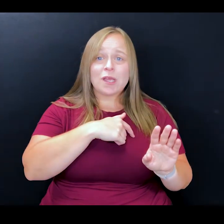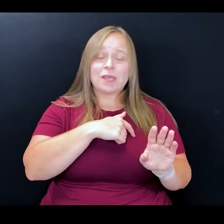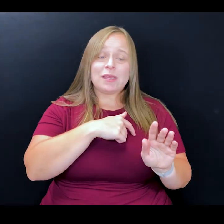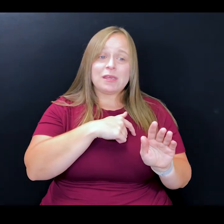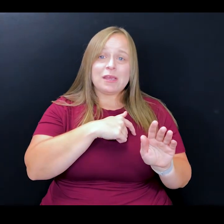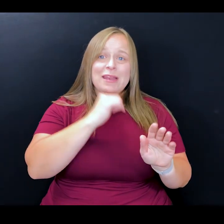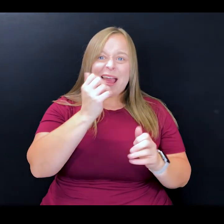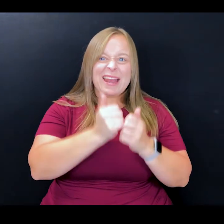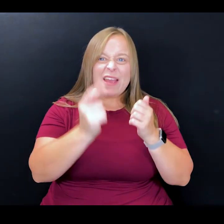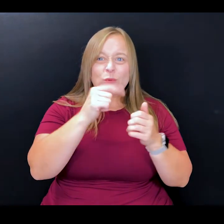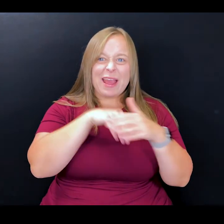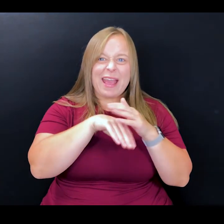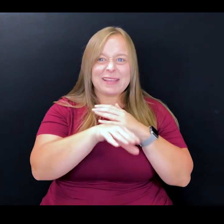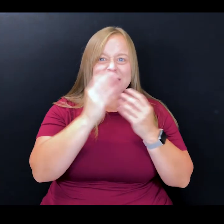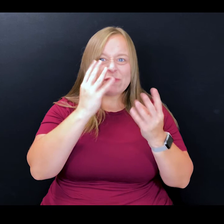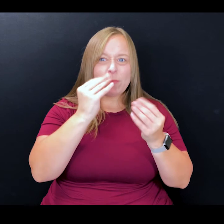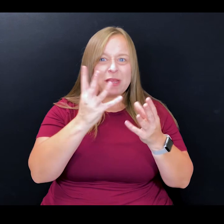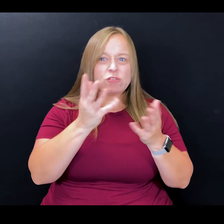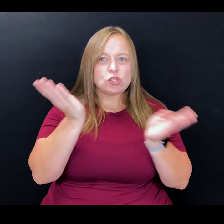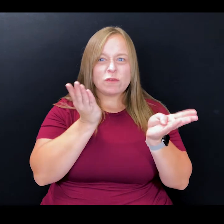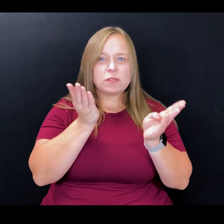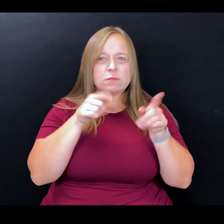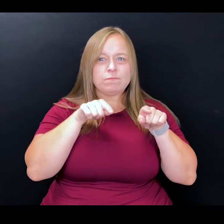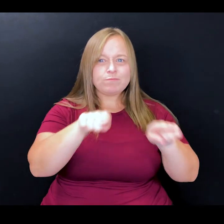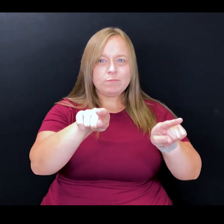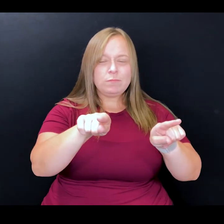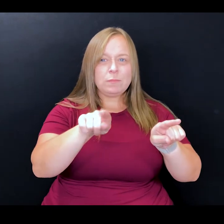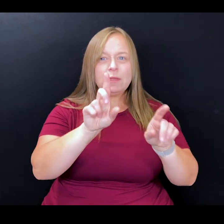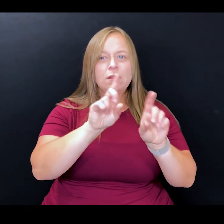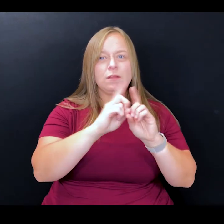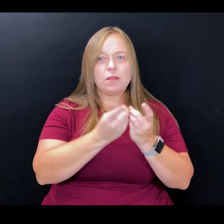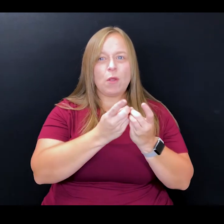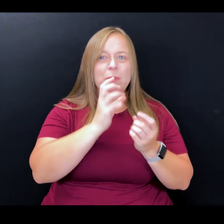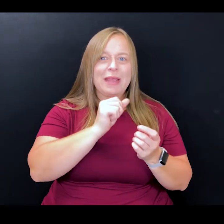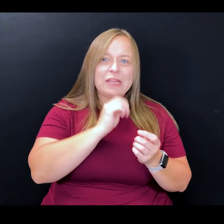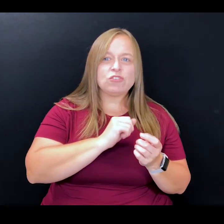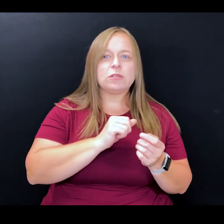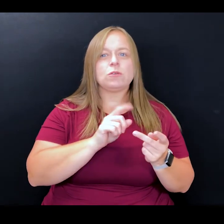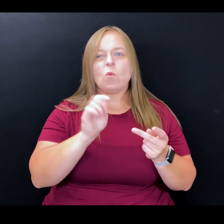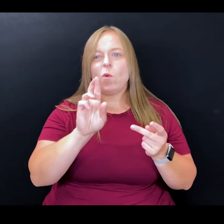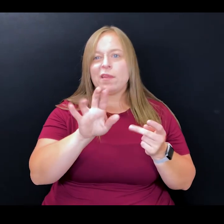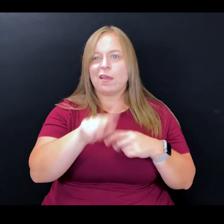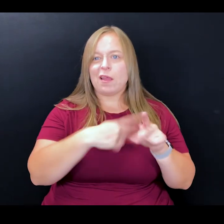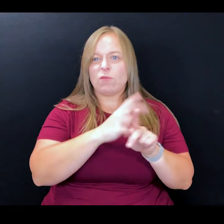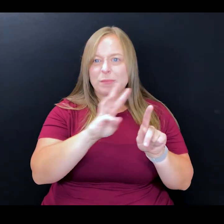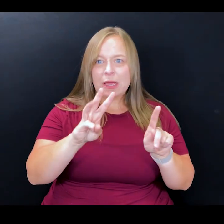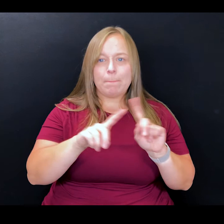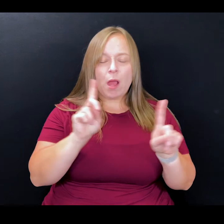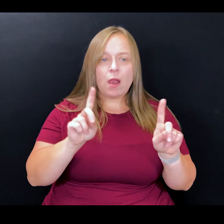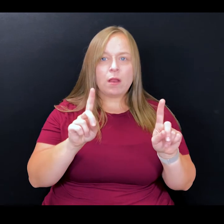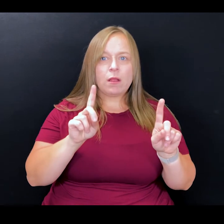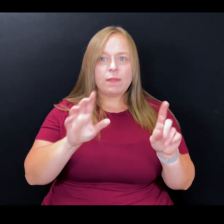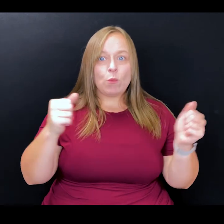Not everybody accesses services through, the Department for the Aging or things like that. But so they